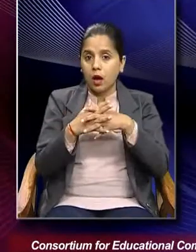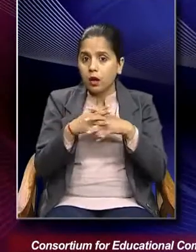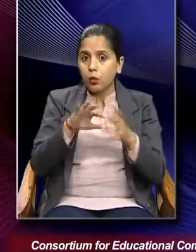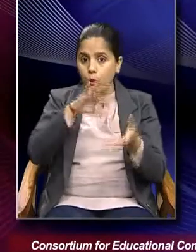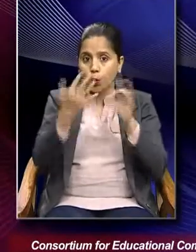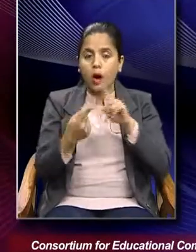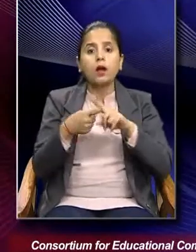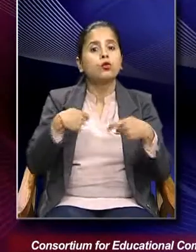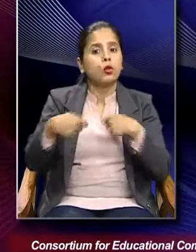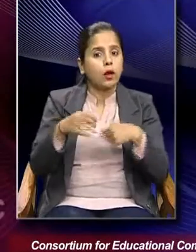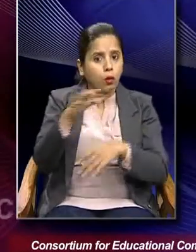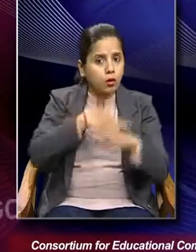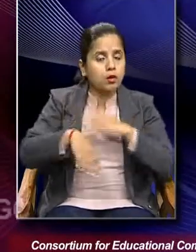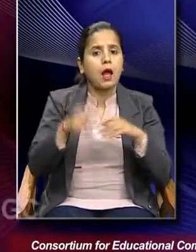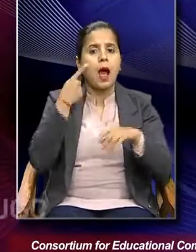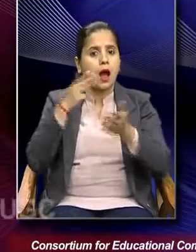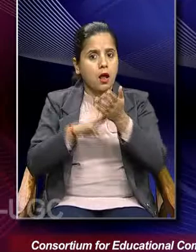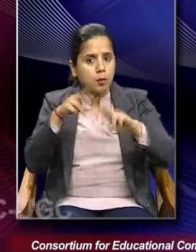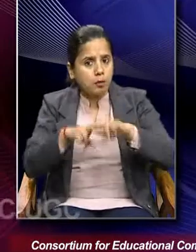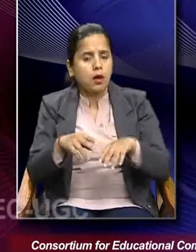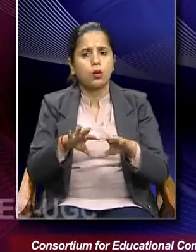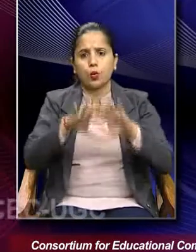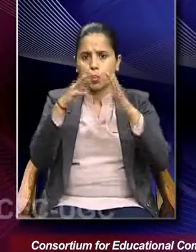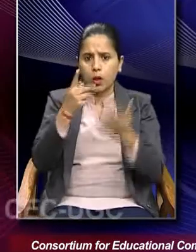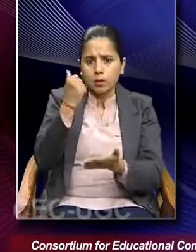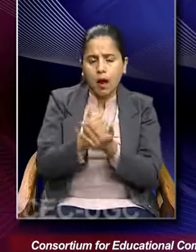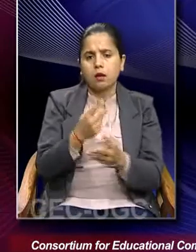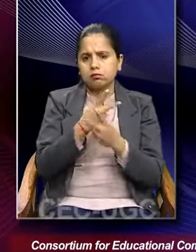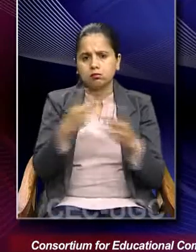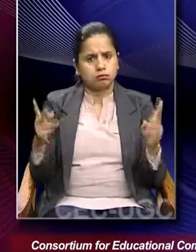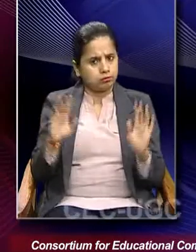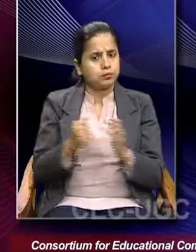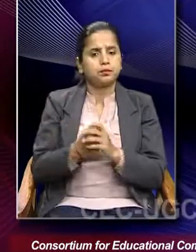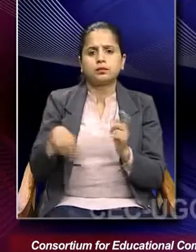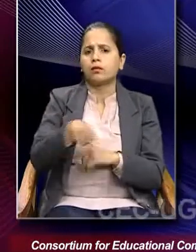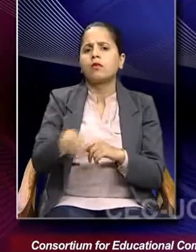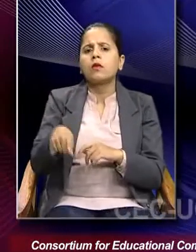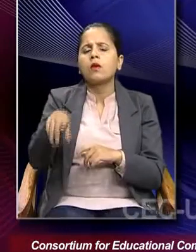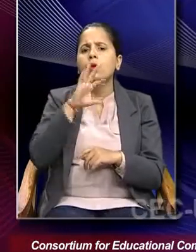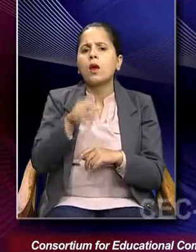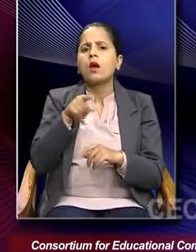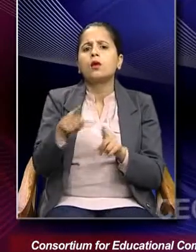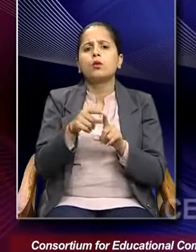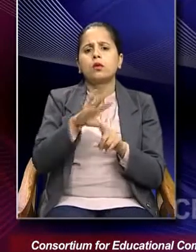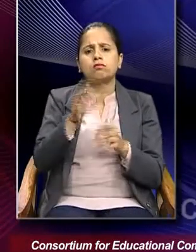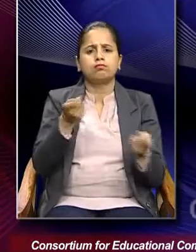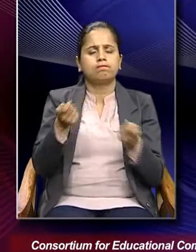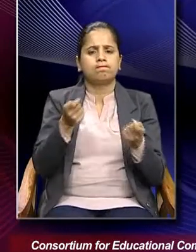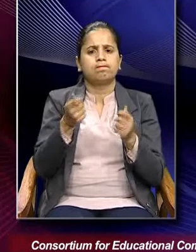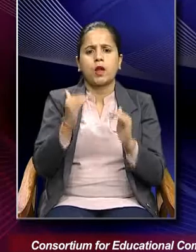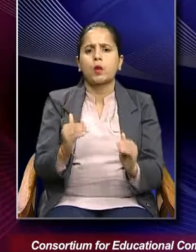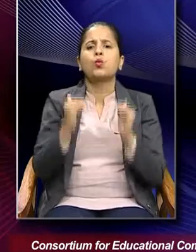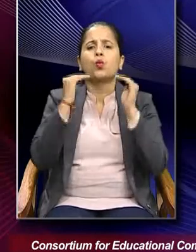IMF, World Bank, etc. And they generally play in the hands of advanced